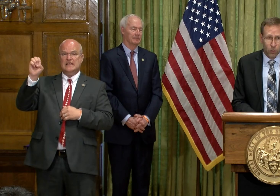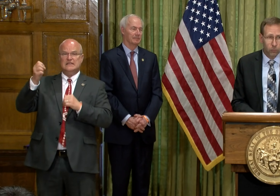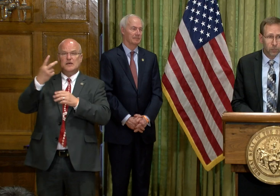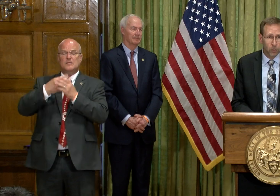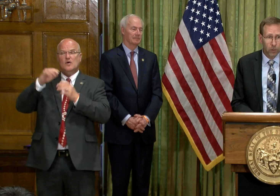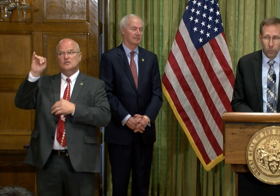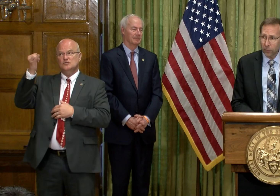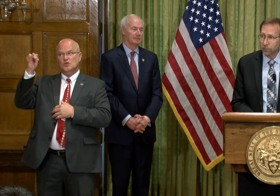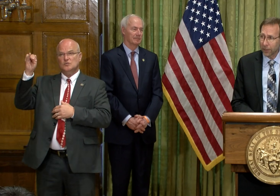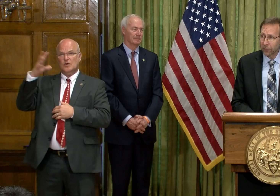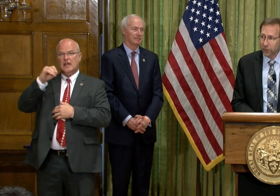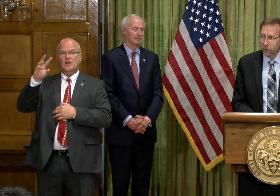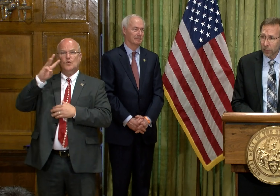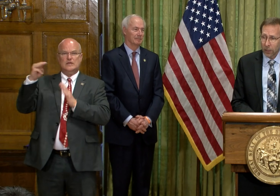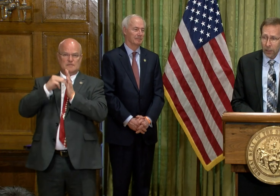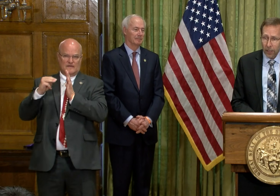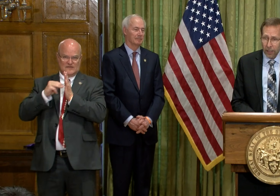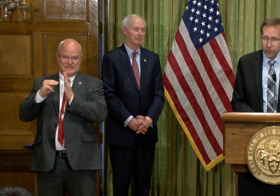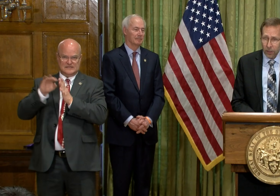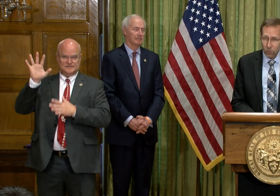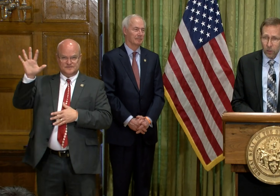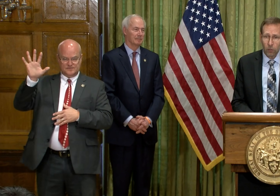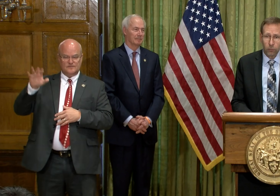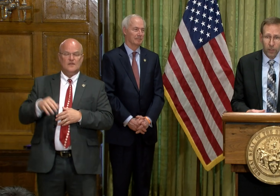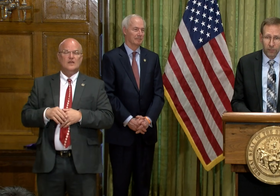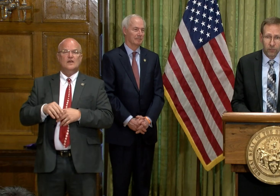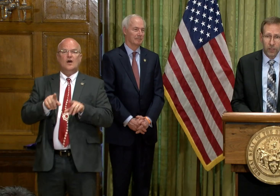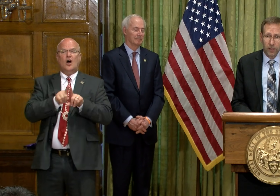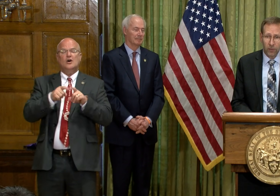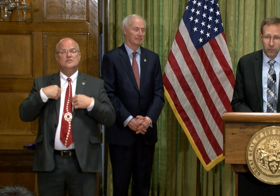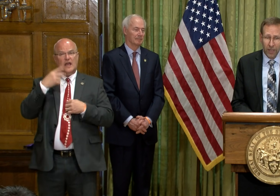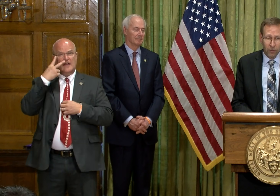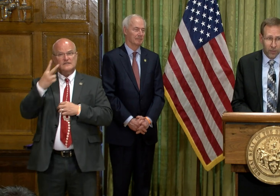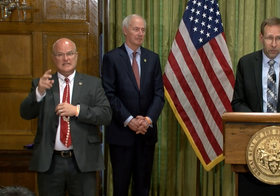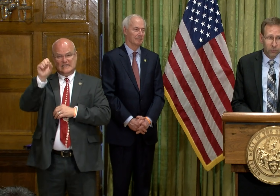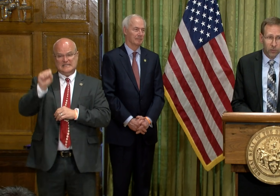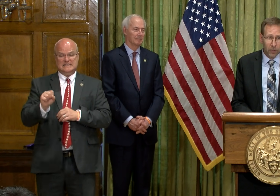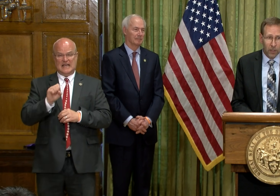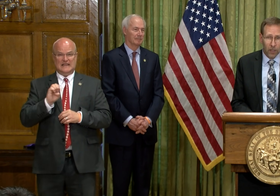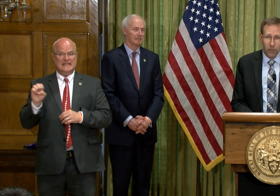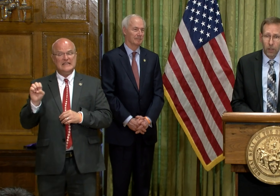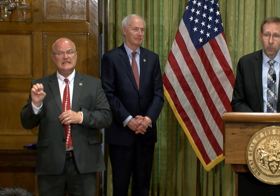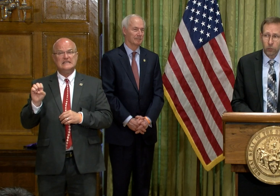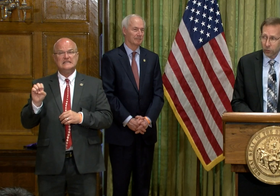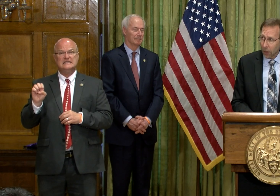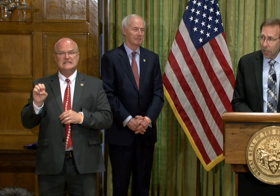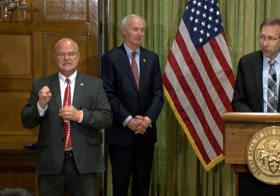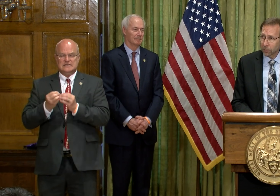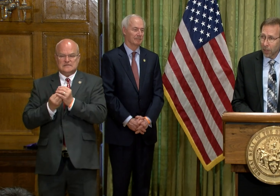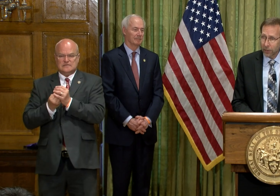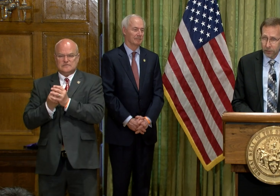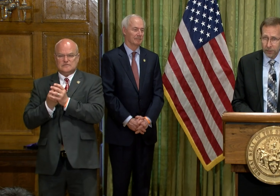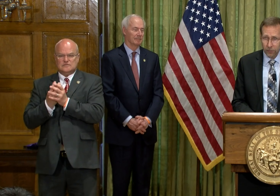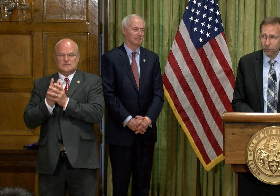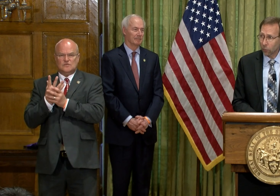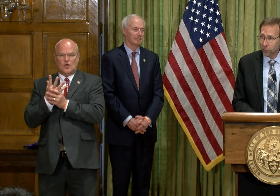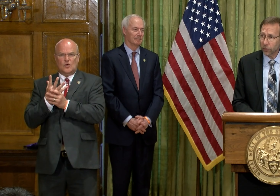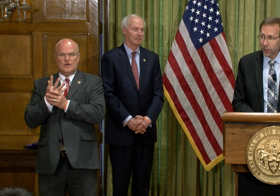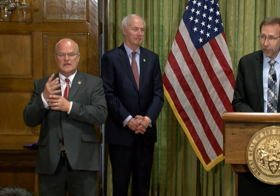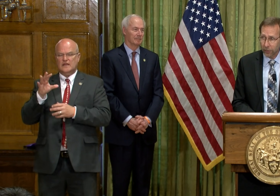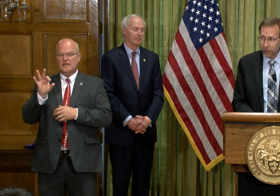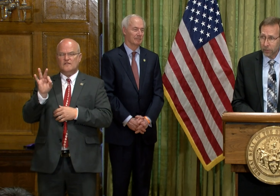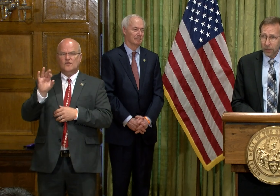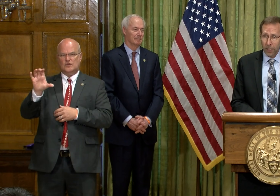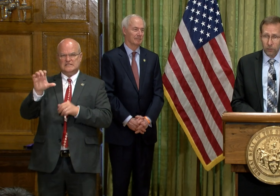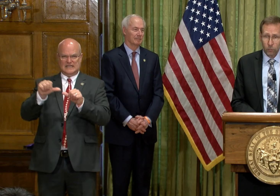been both Jonesboro and West Memphis. And we also have seen in the Southeast an emerging hotspot in the